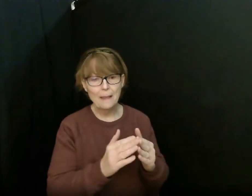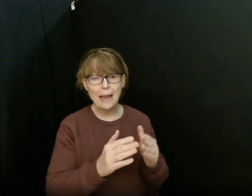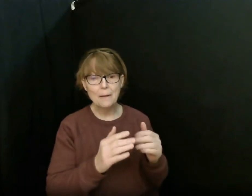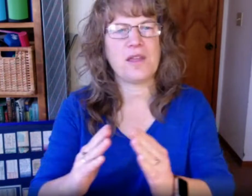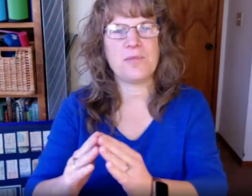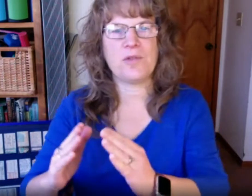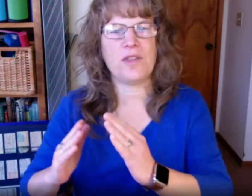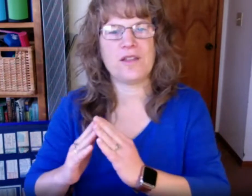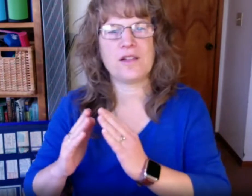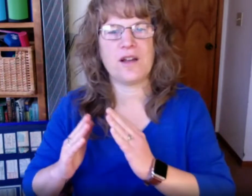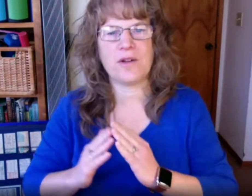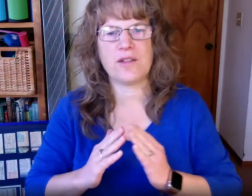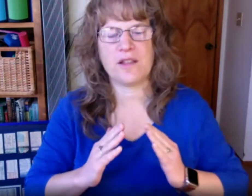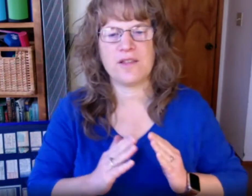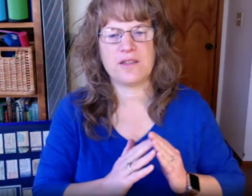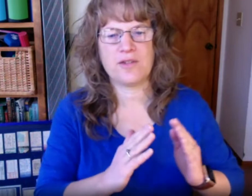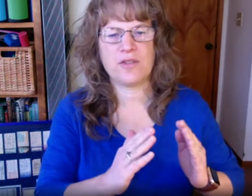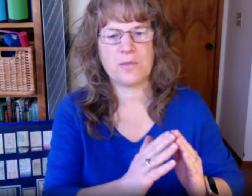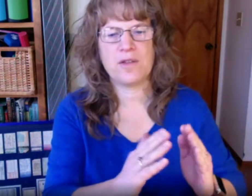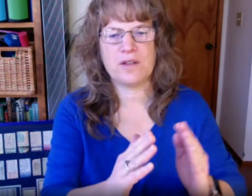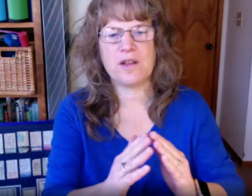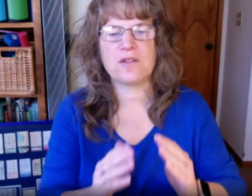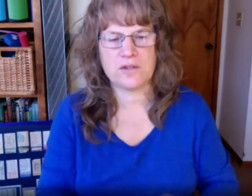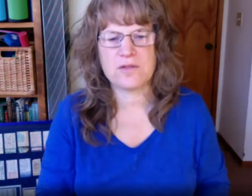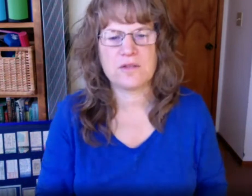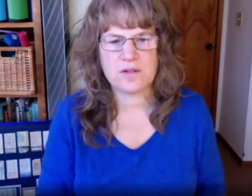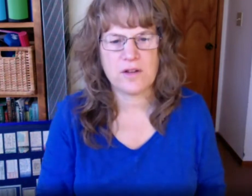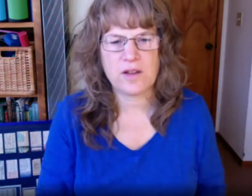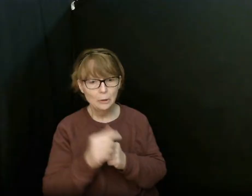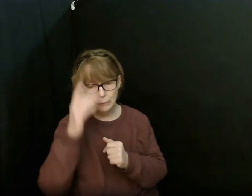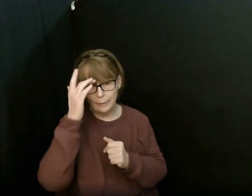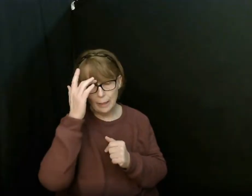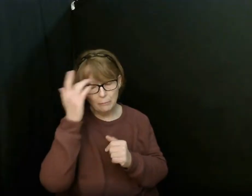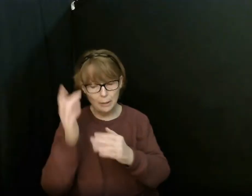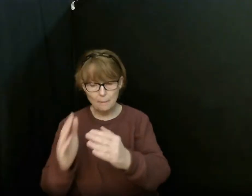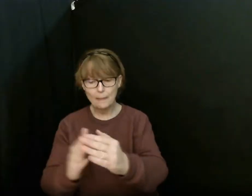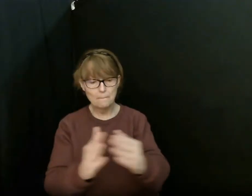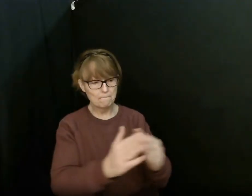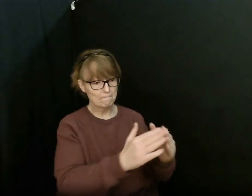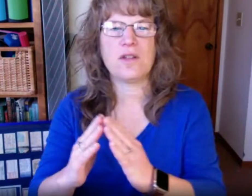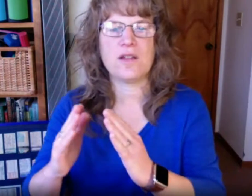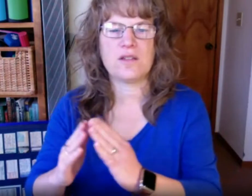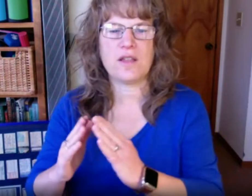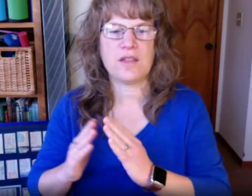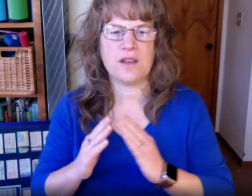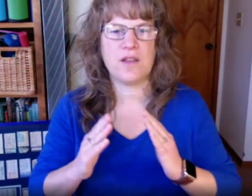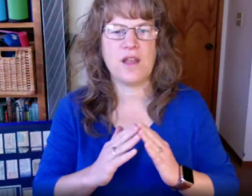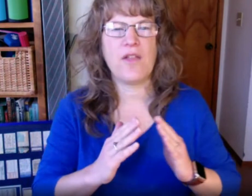to keep doing things clockwise unless there's some reason not to. Yeah. Okay. That's good. Okay, that's city. And then